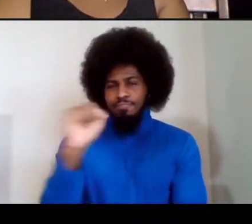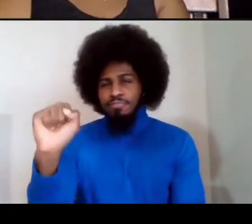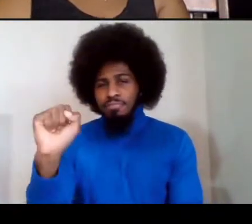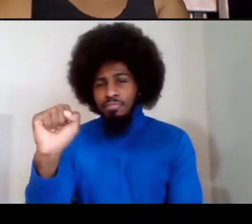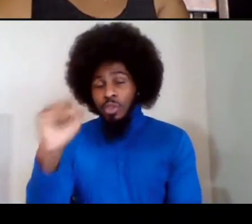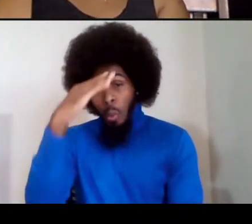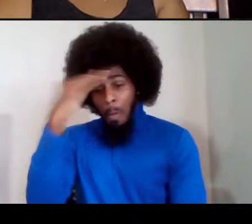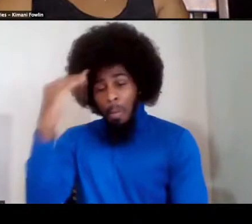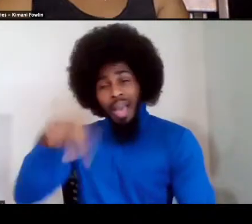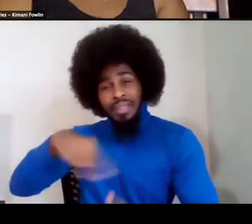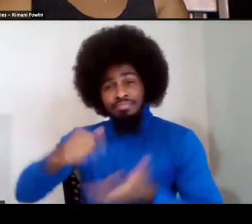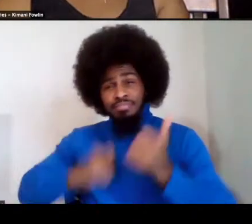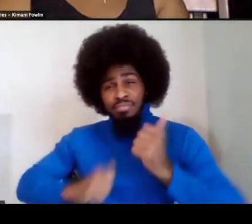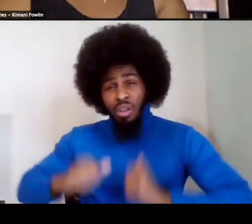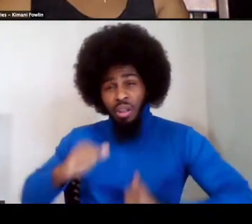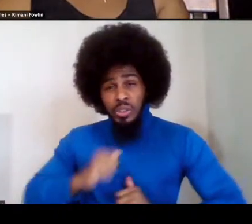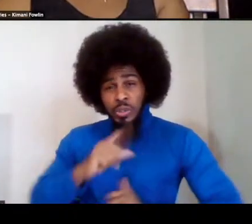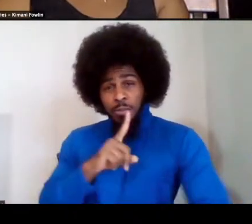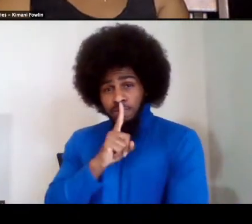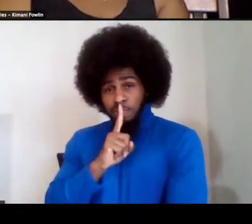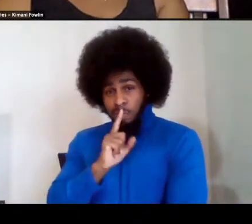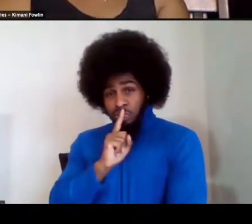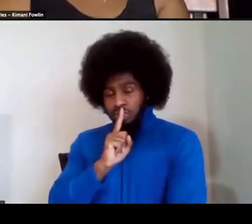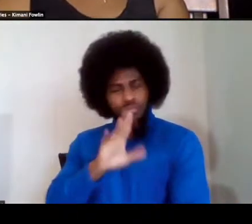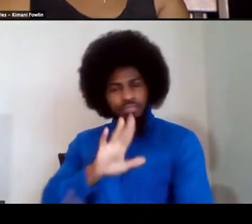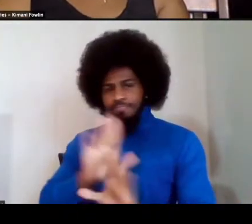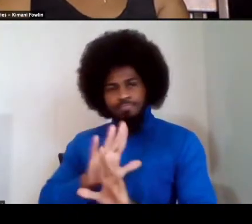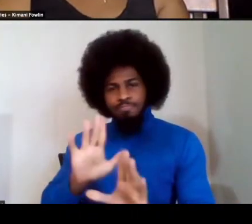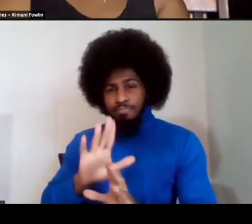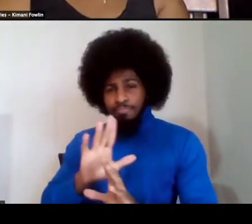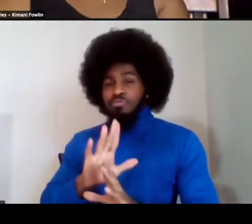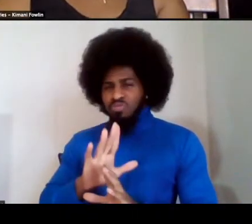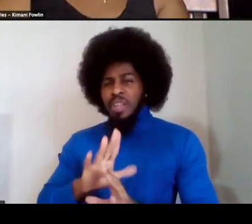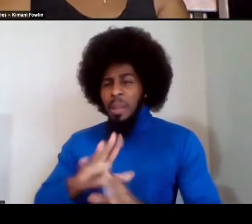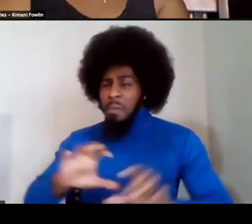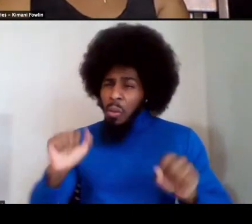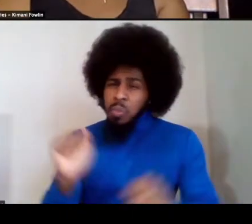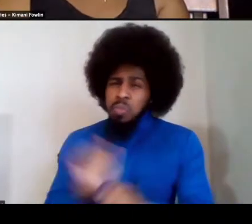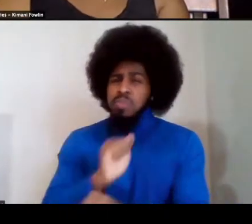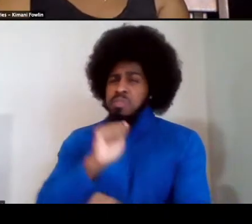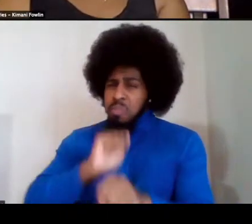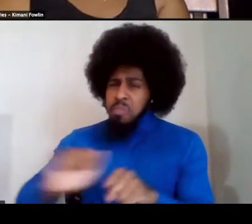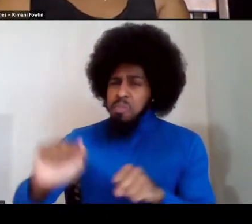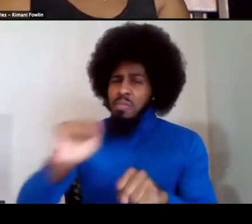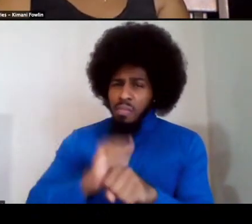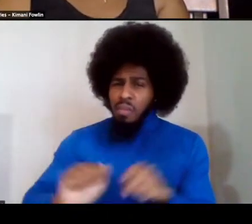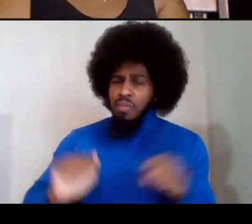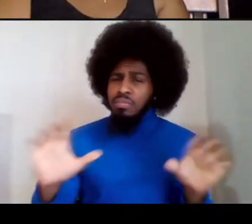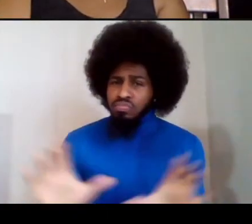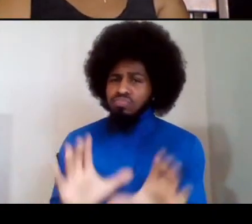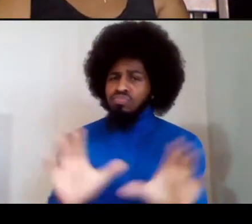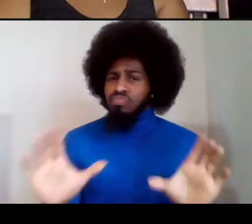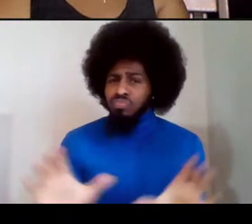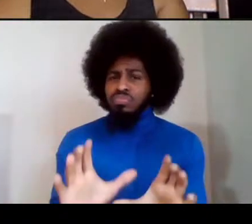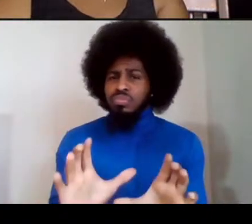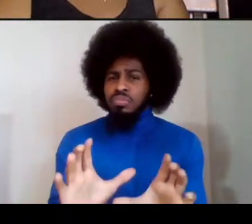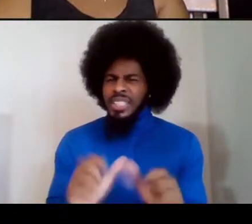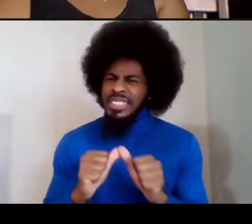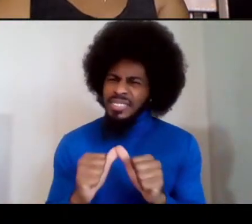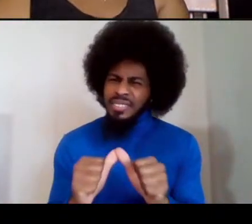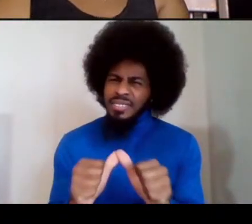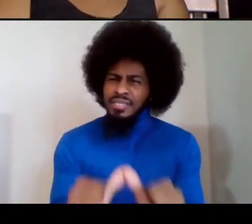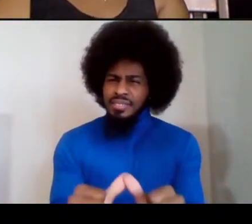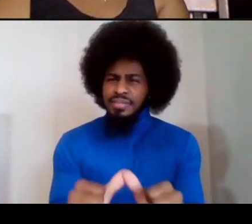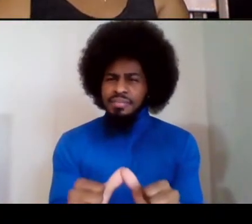quiet. Black dance artists have been doing the work. Black dance artists continue to make work. To